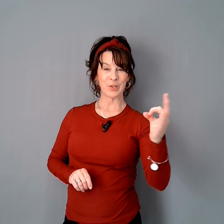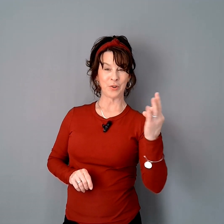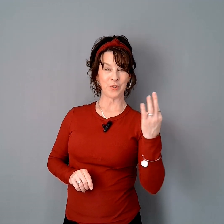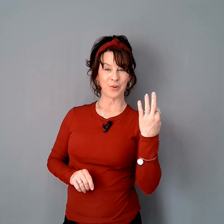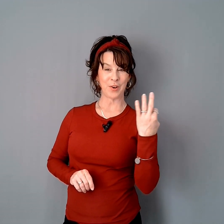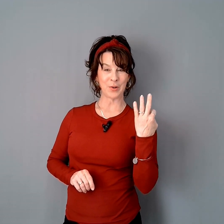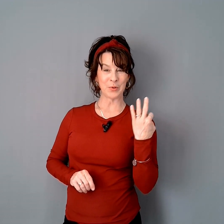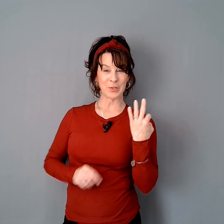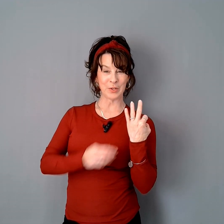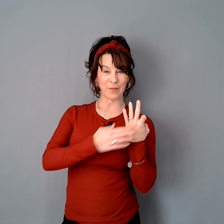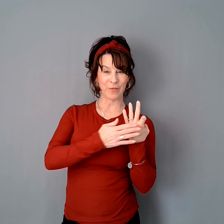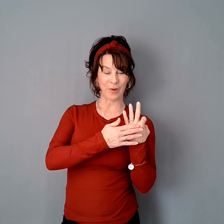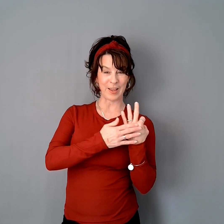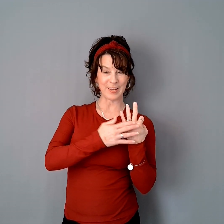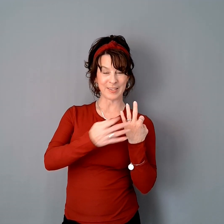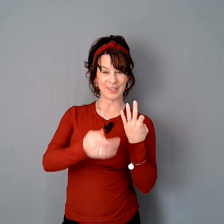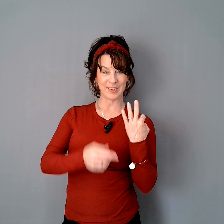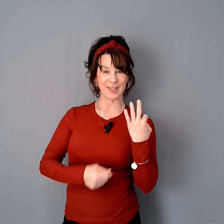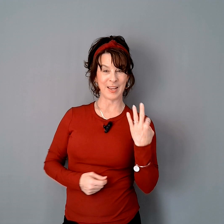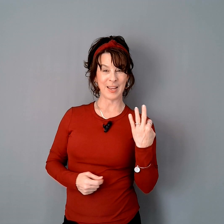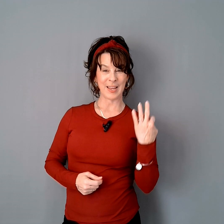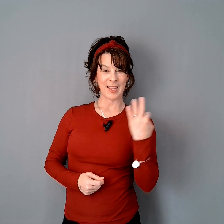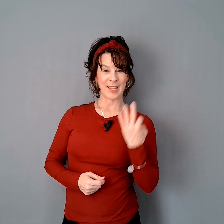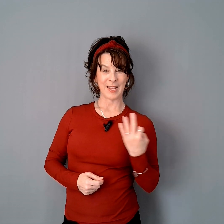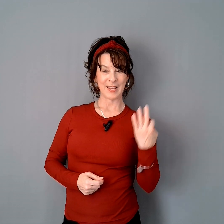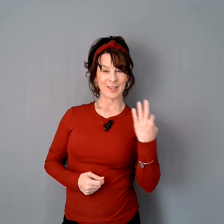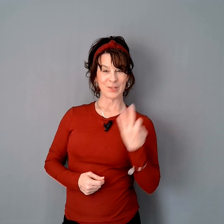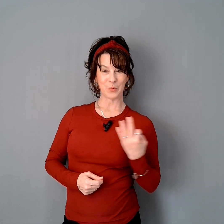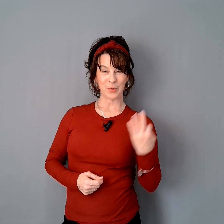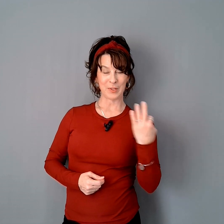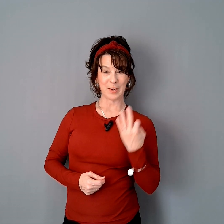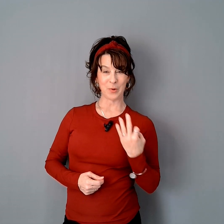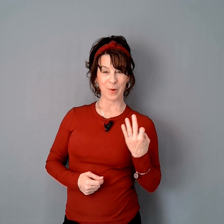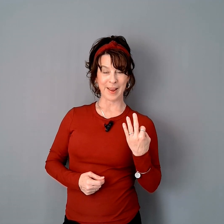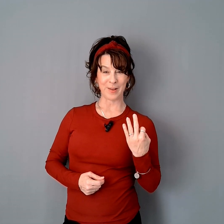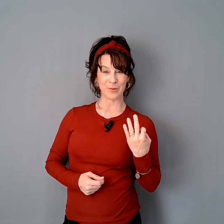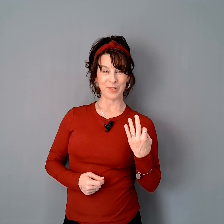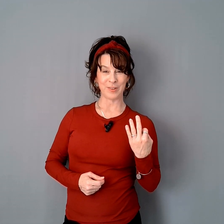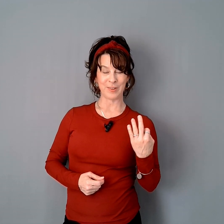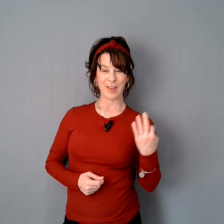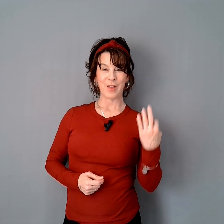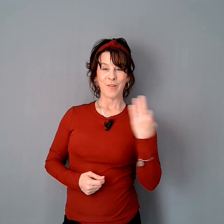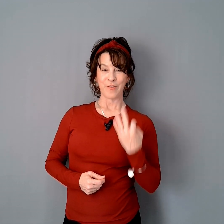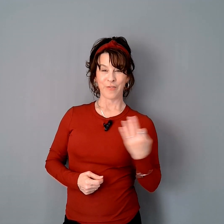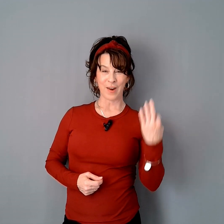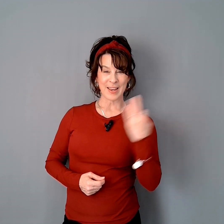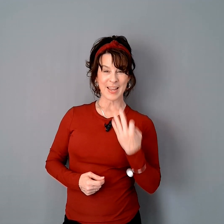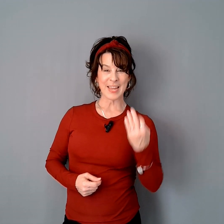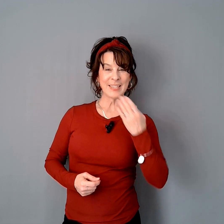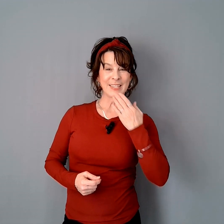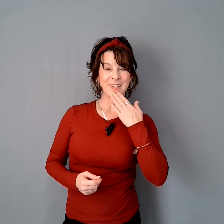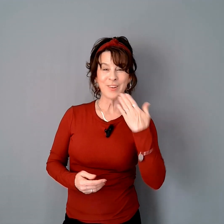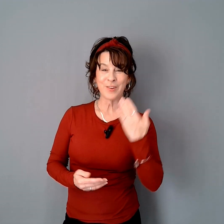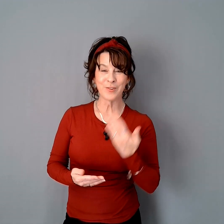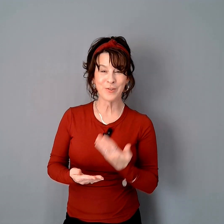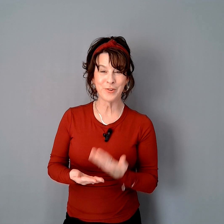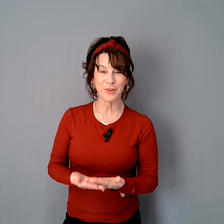turn your knuckles to the front, swirl it around. Friday's